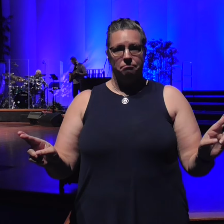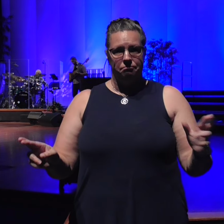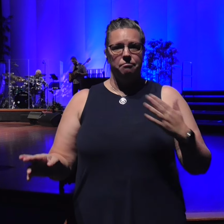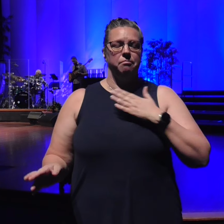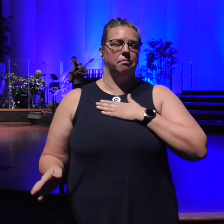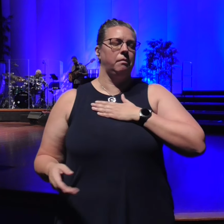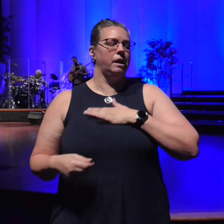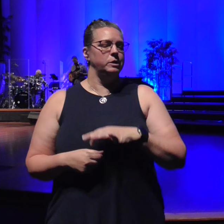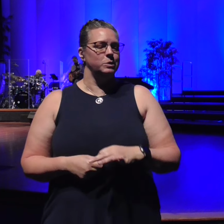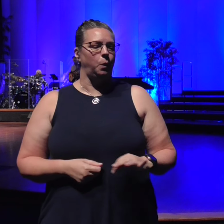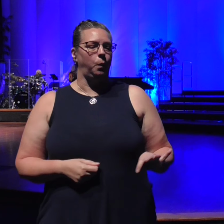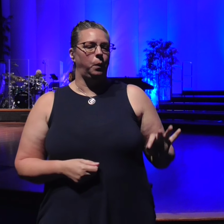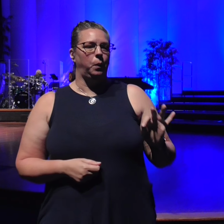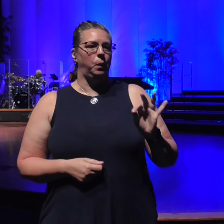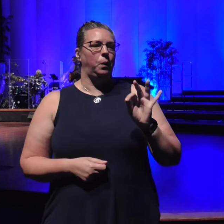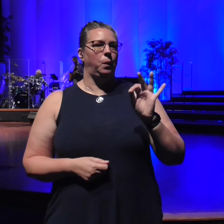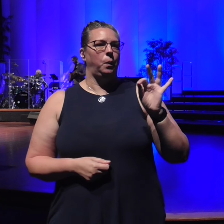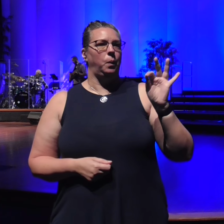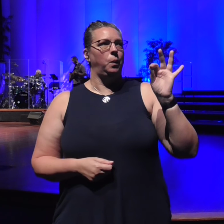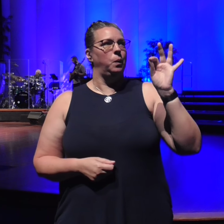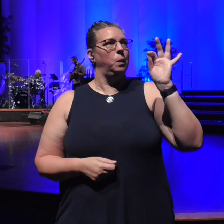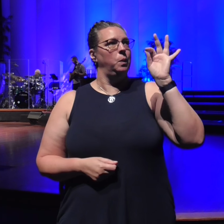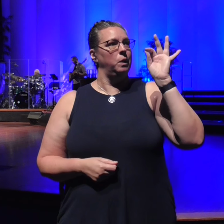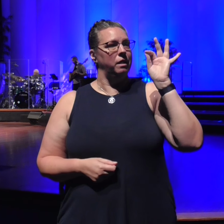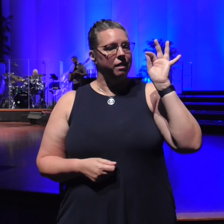my soul.